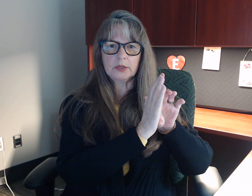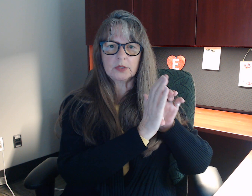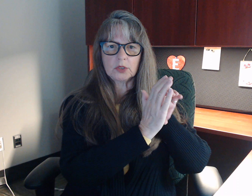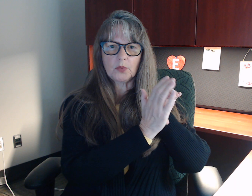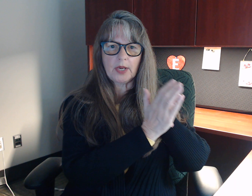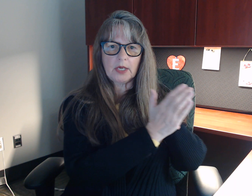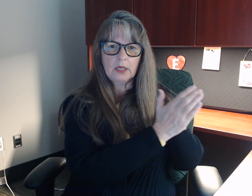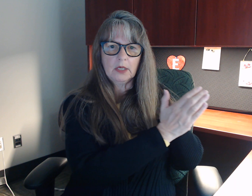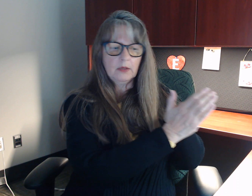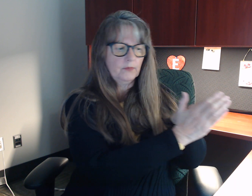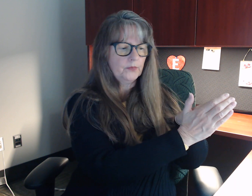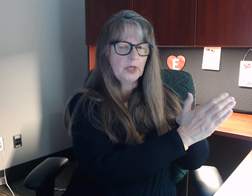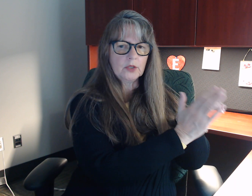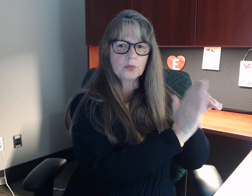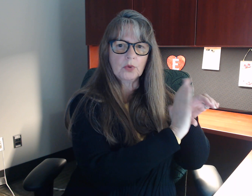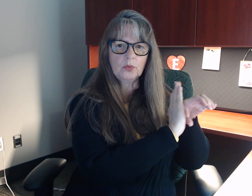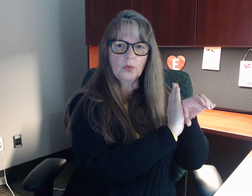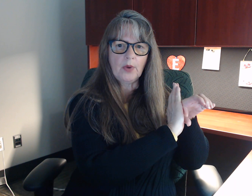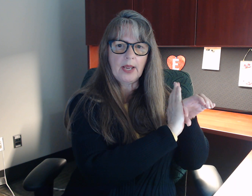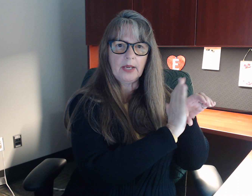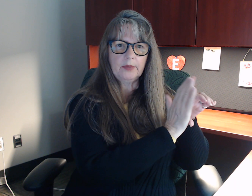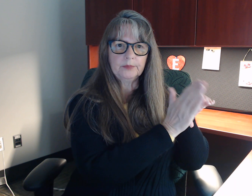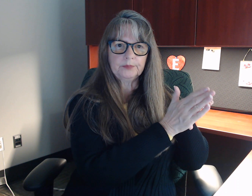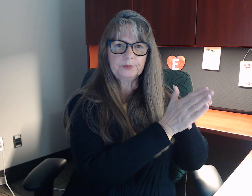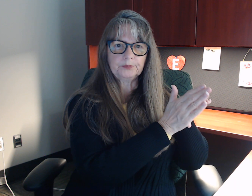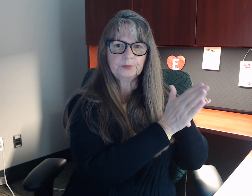this way, and it's rolled away.